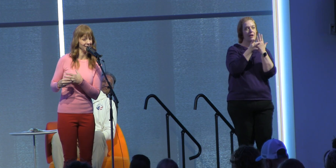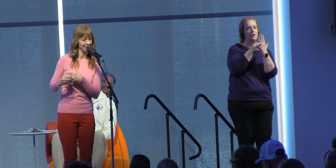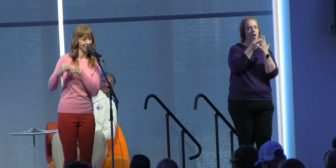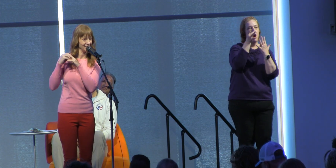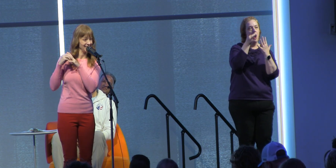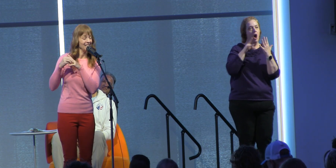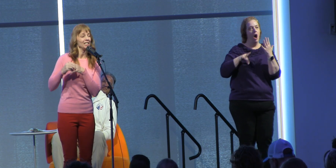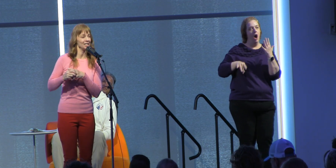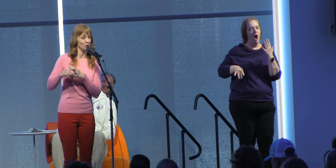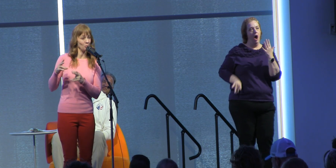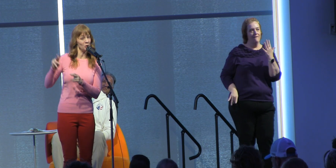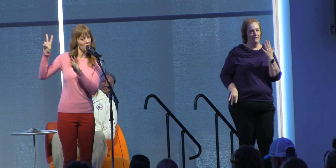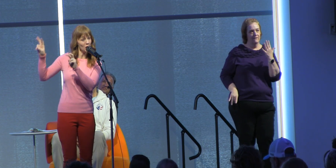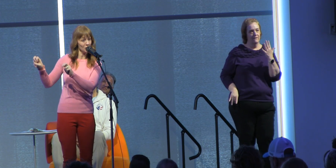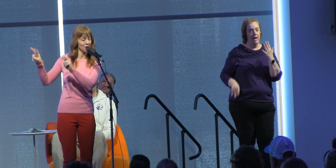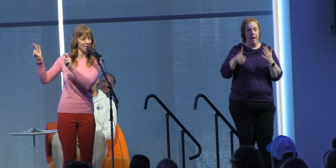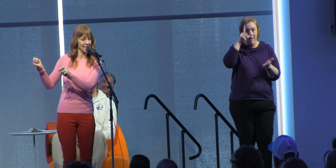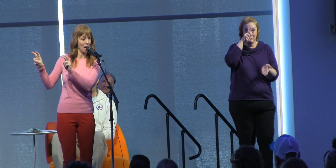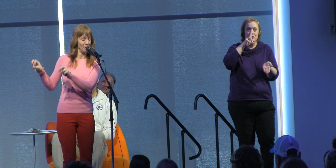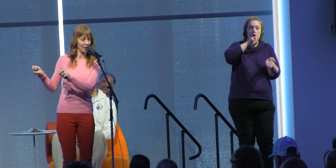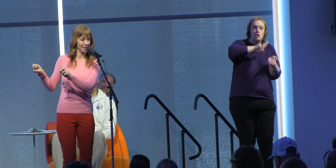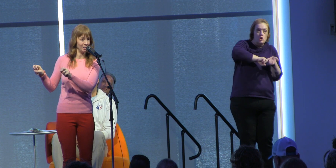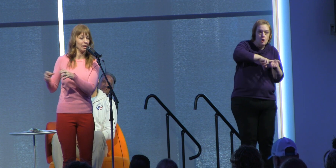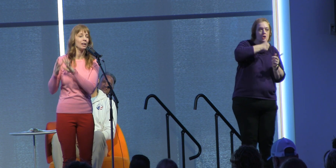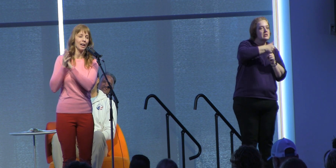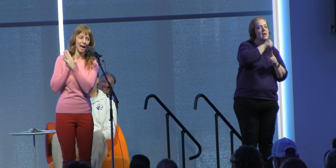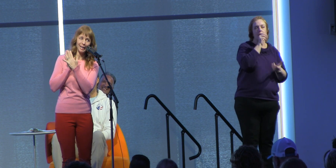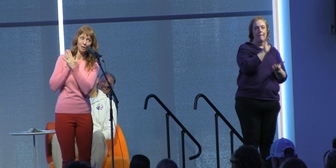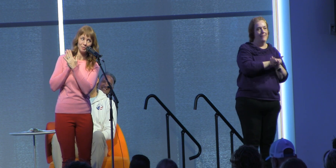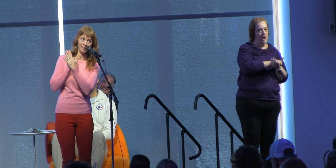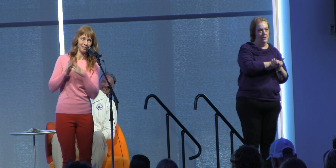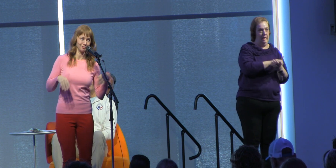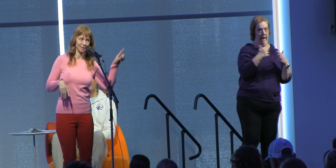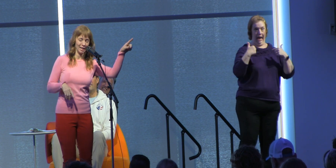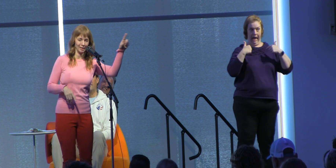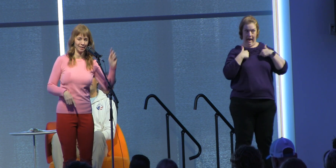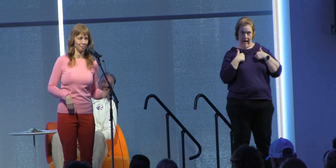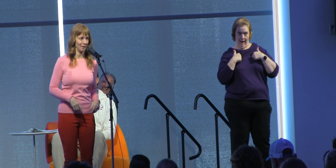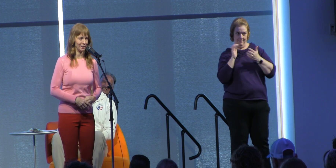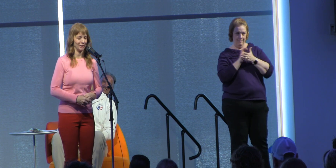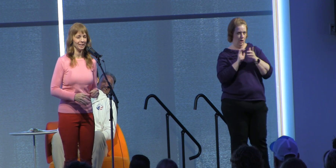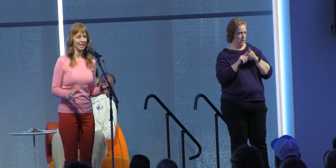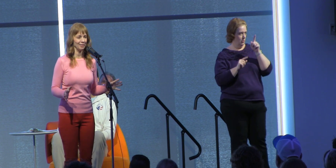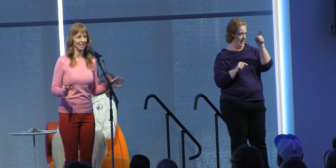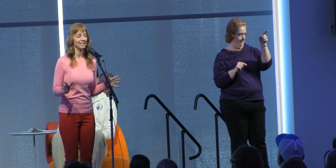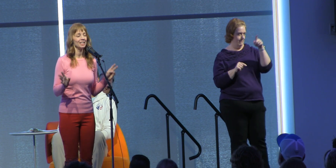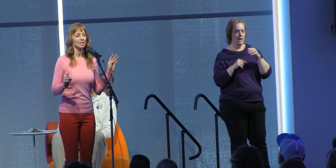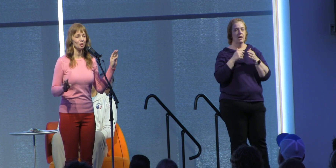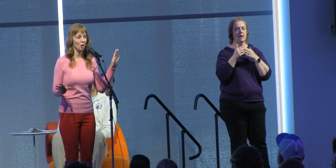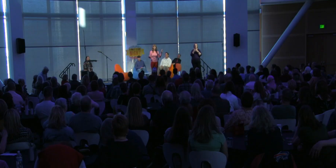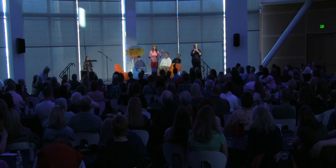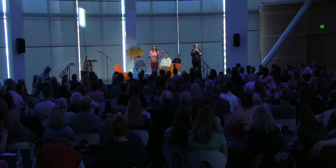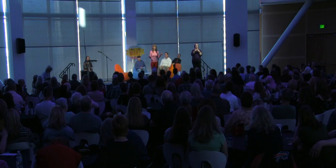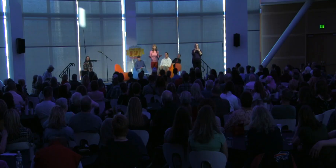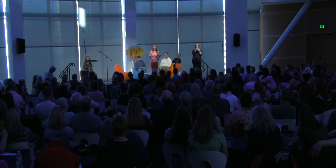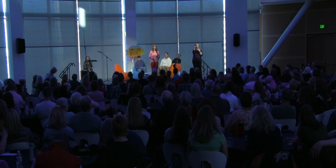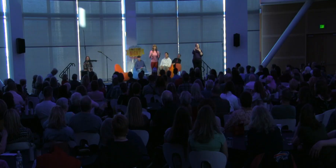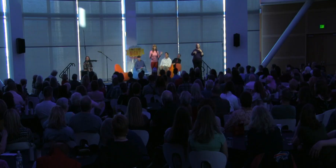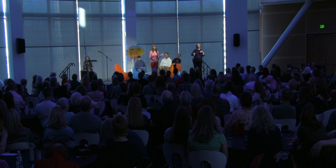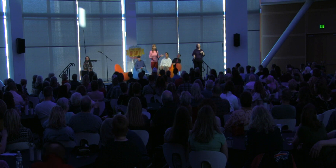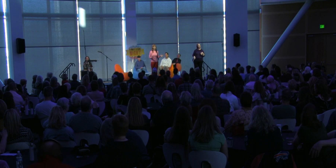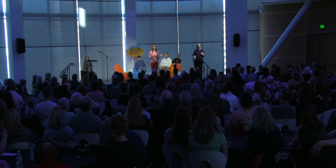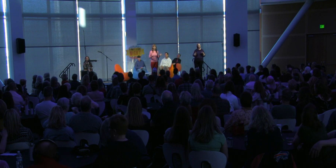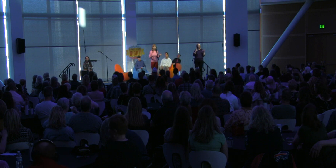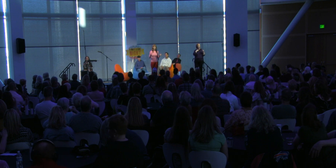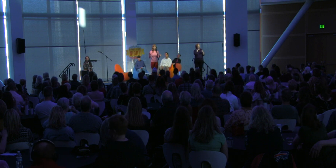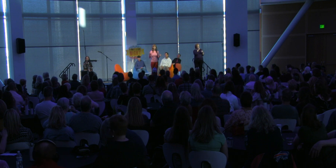earlier, because the nurse is not married. I am married to that guy back there. Anyway, so no wedding ring. I